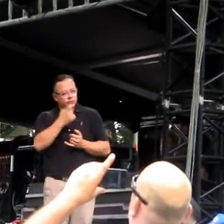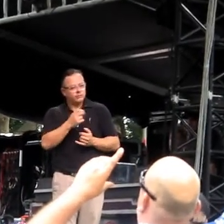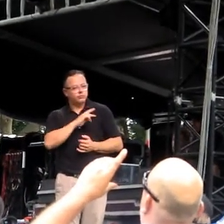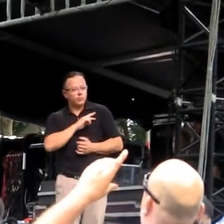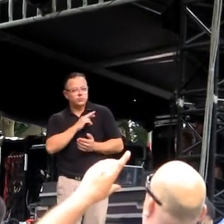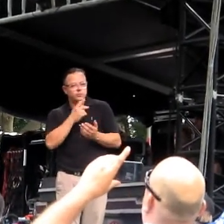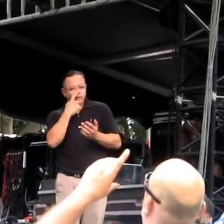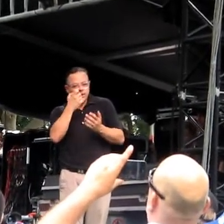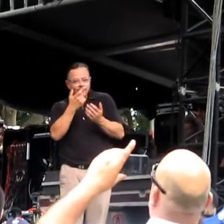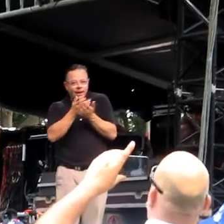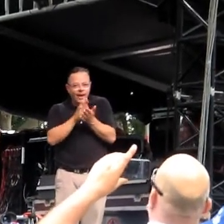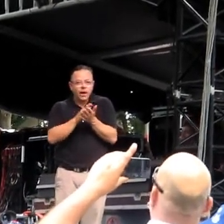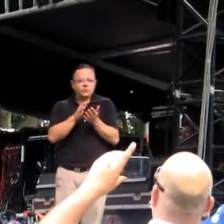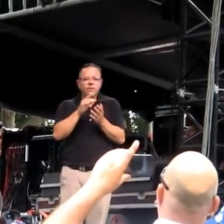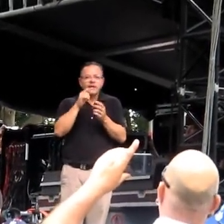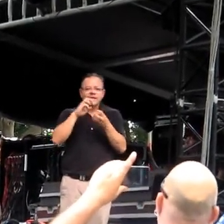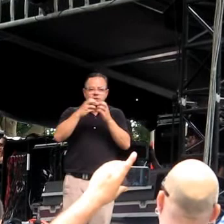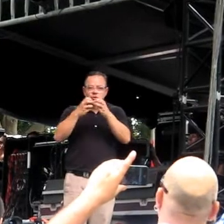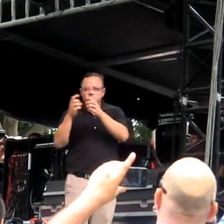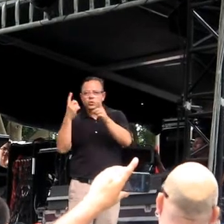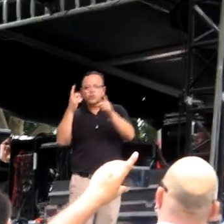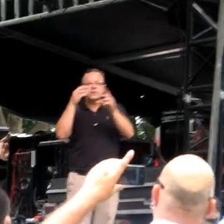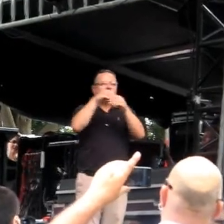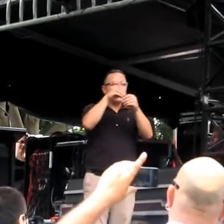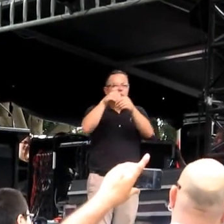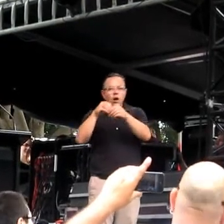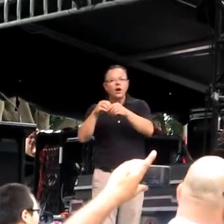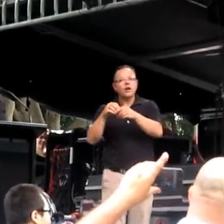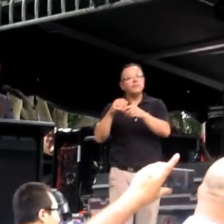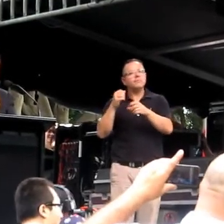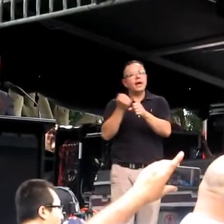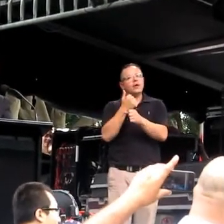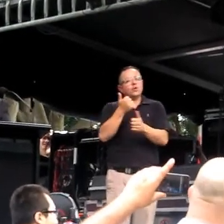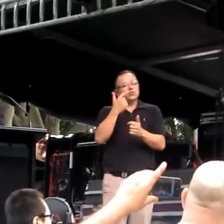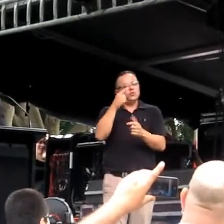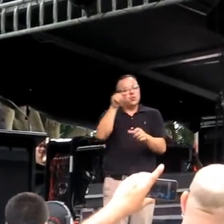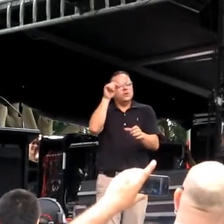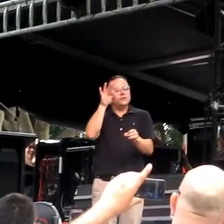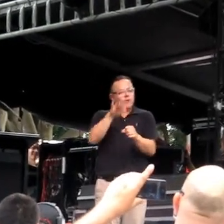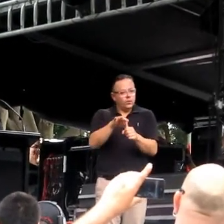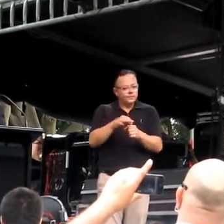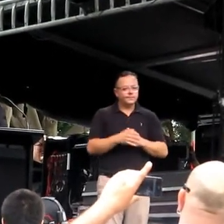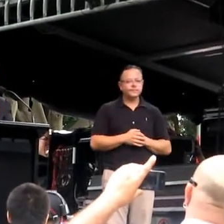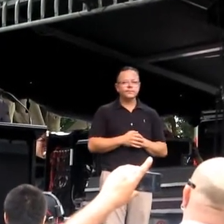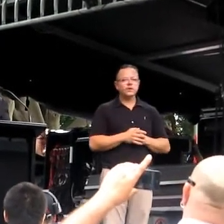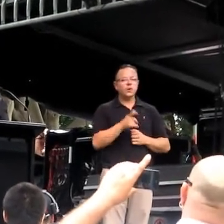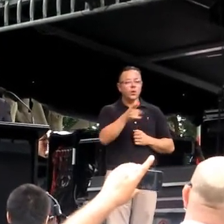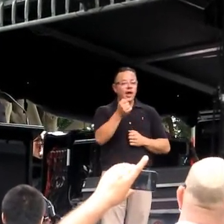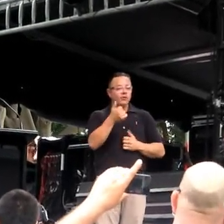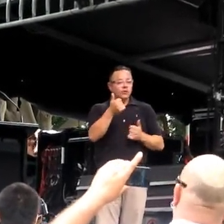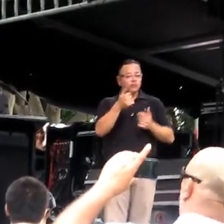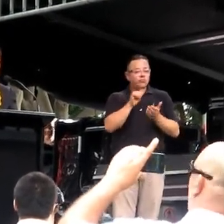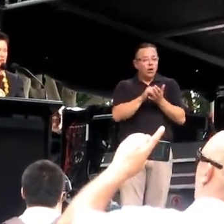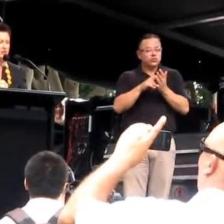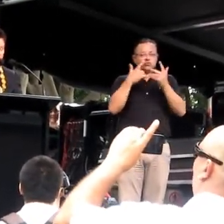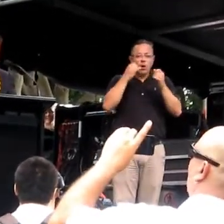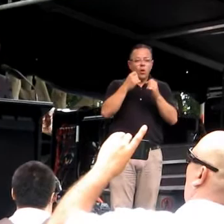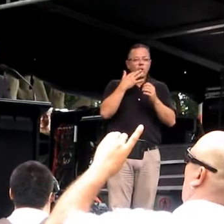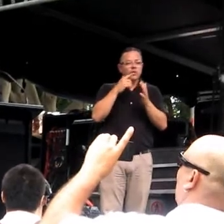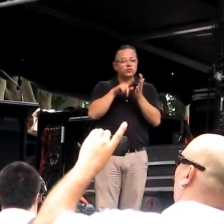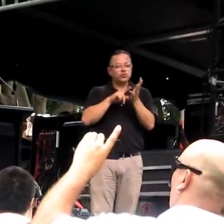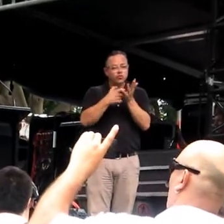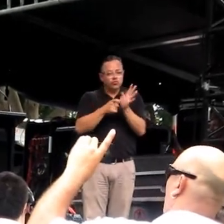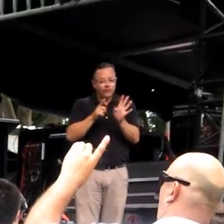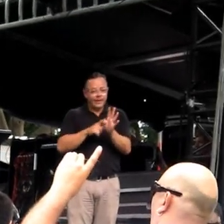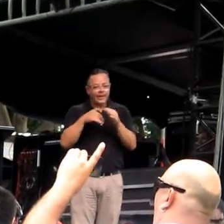out about the issues and the candidates and make an informed vote. You have the right to trial by jury. In return, you have the responsibility to serve on